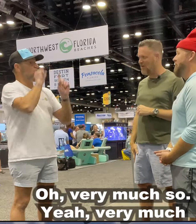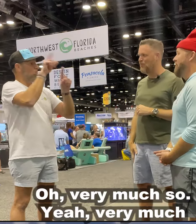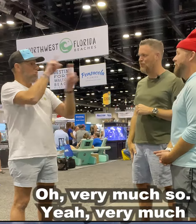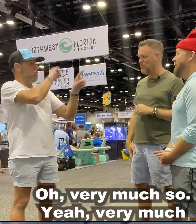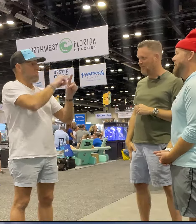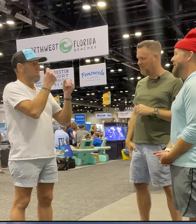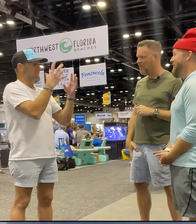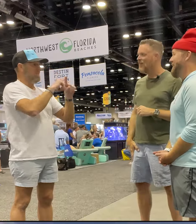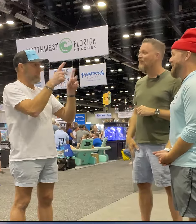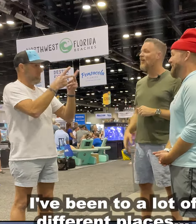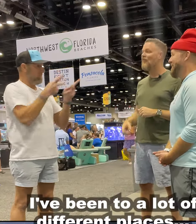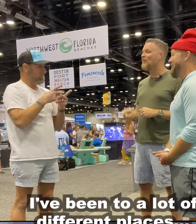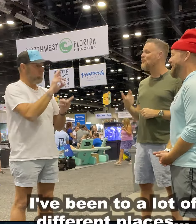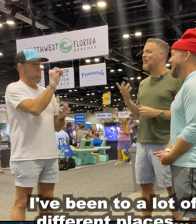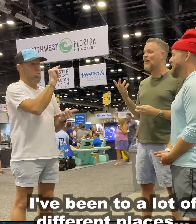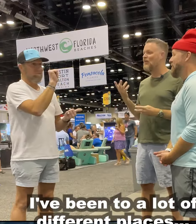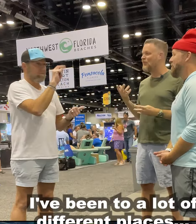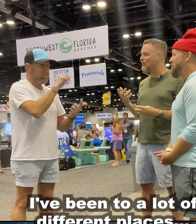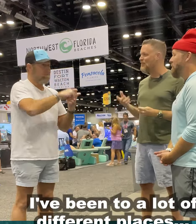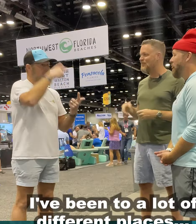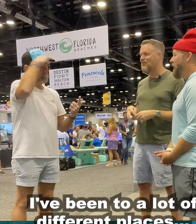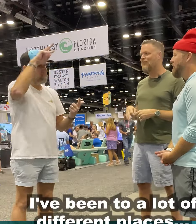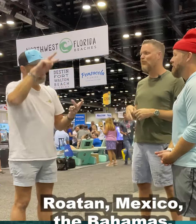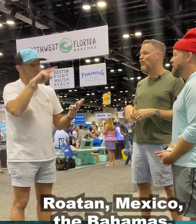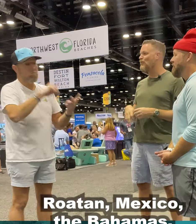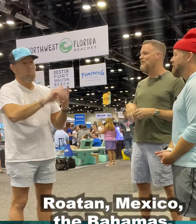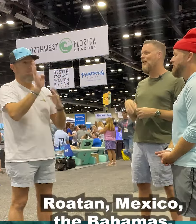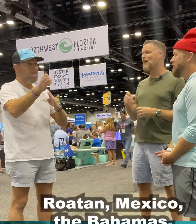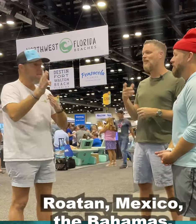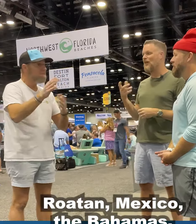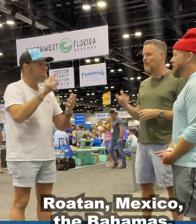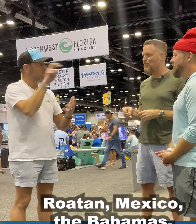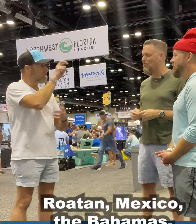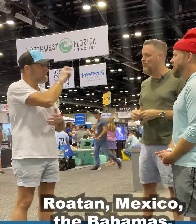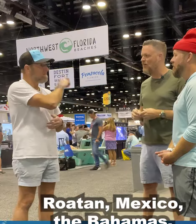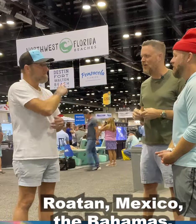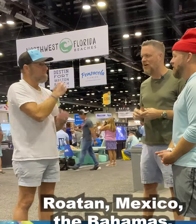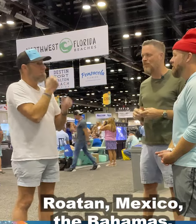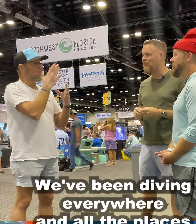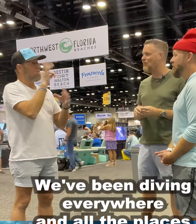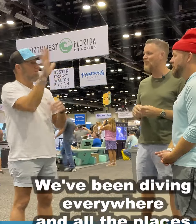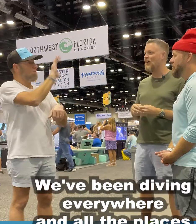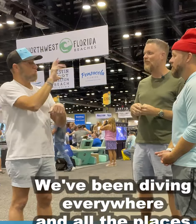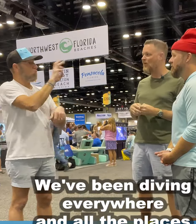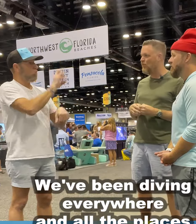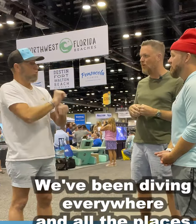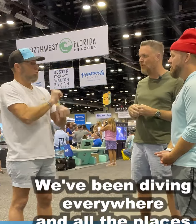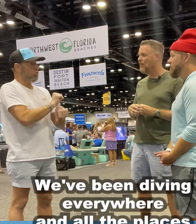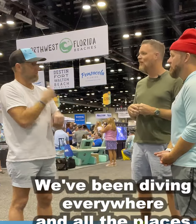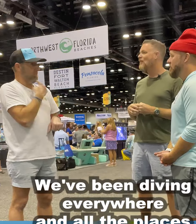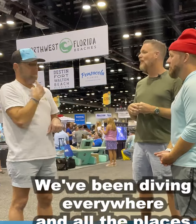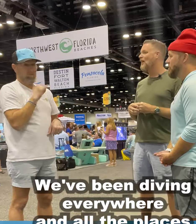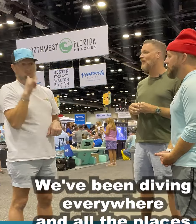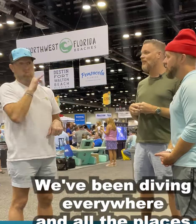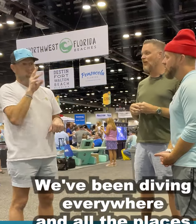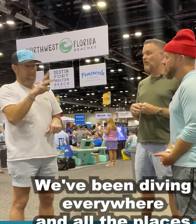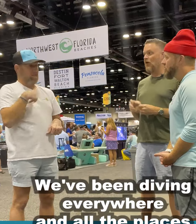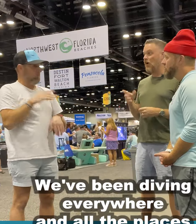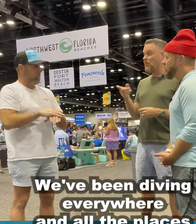very much so. I've been to a lot of different places, Roatan, Mexico, the Bahamas, we've been diving everywhere. And all the